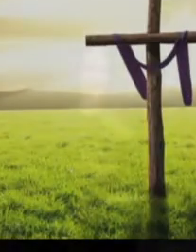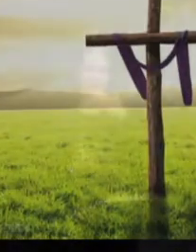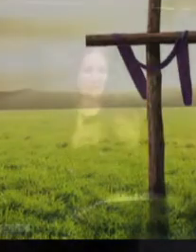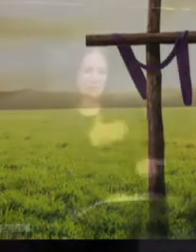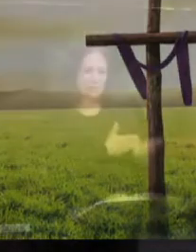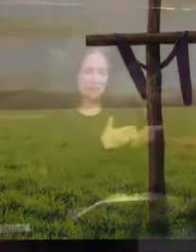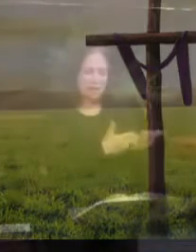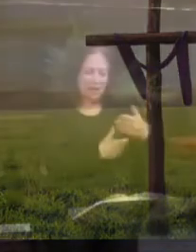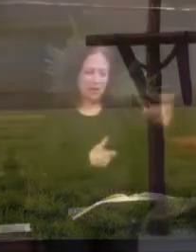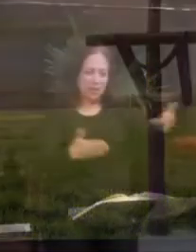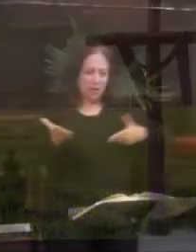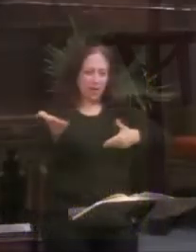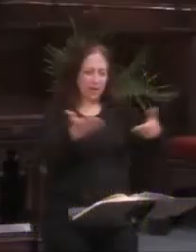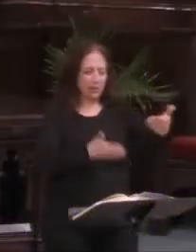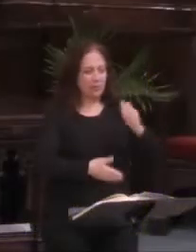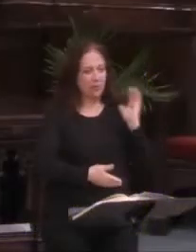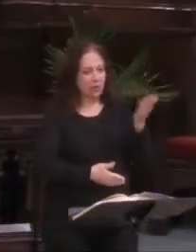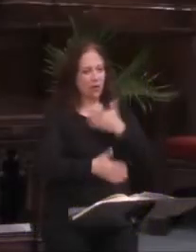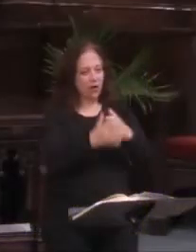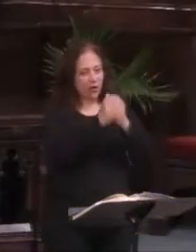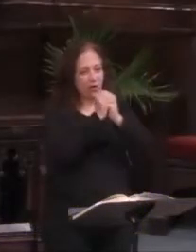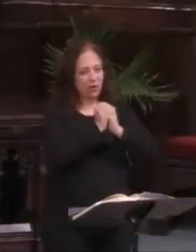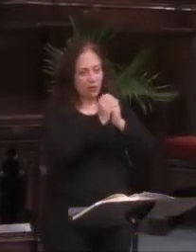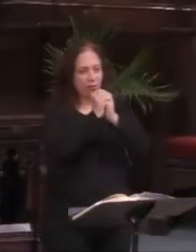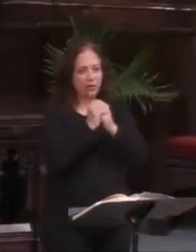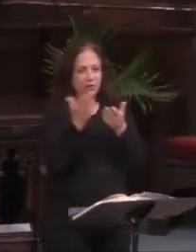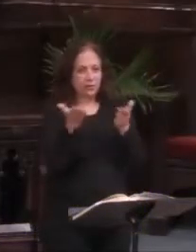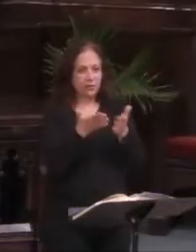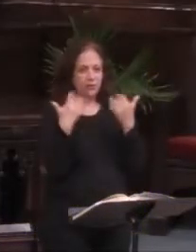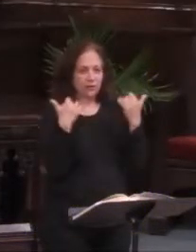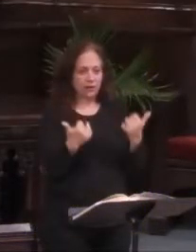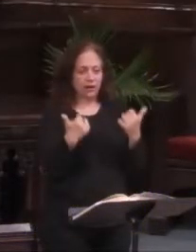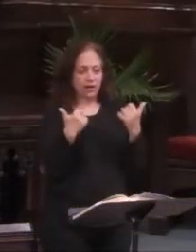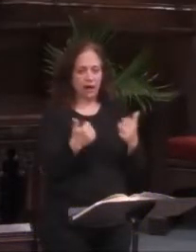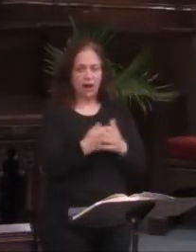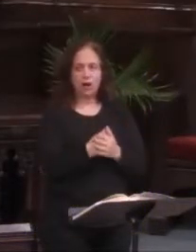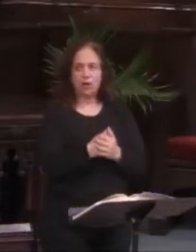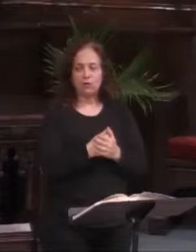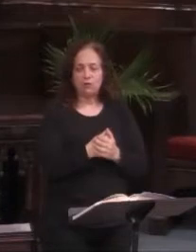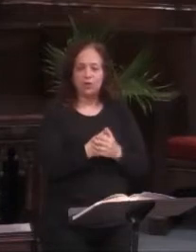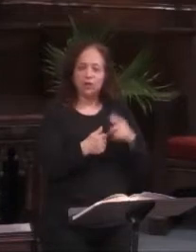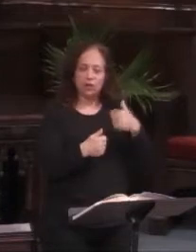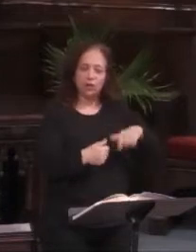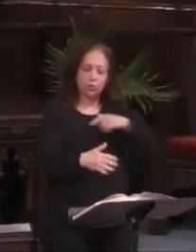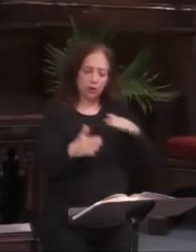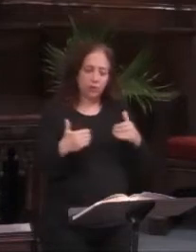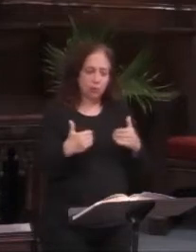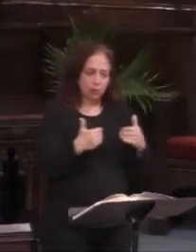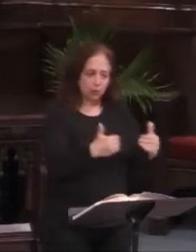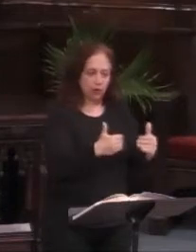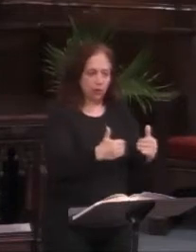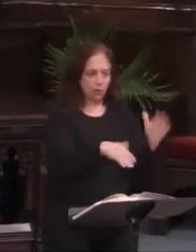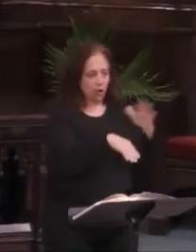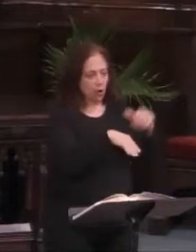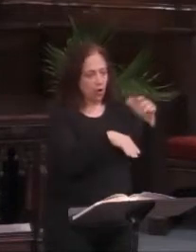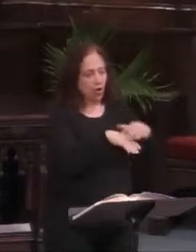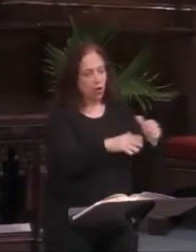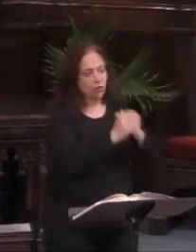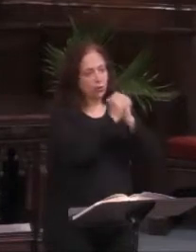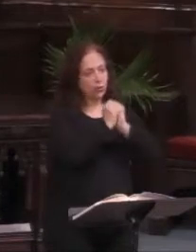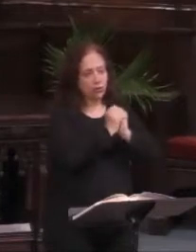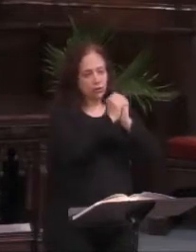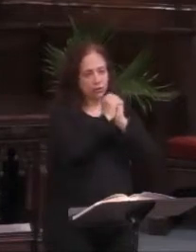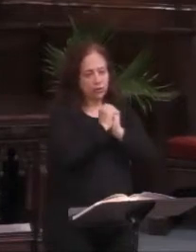Good morning and welcome to our worship service at this time as we move into our call to